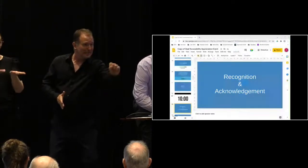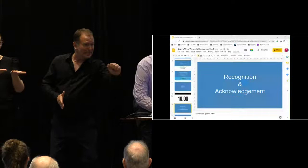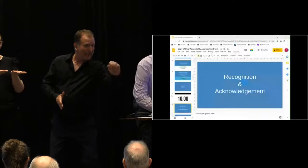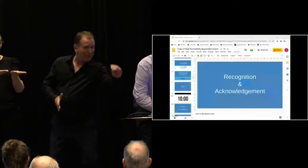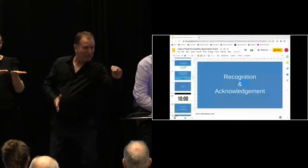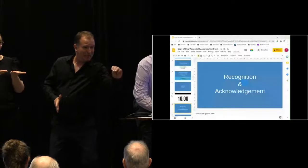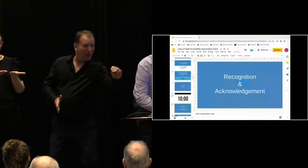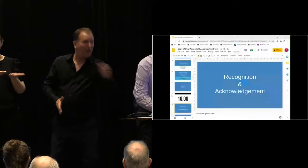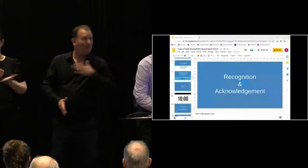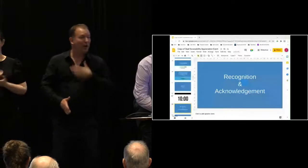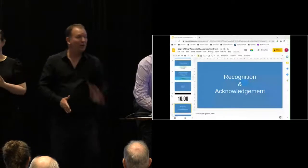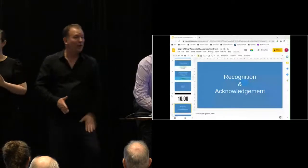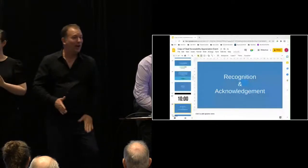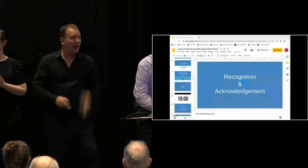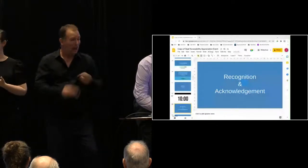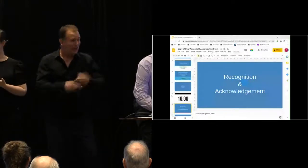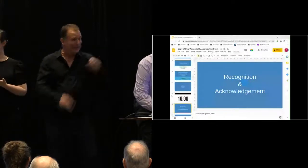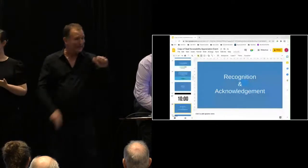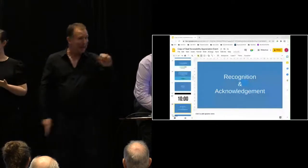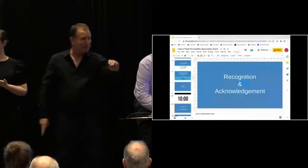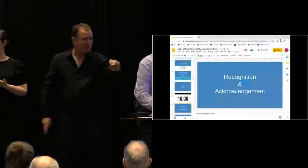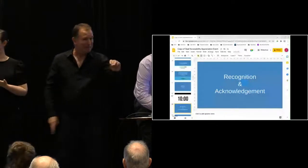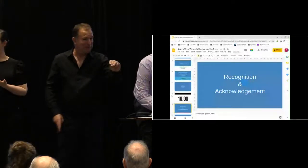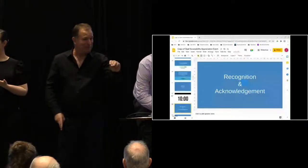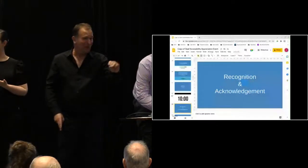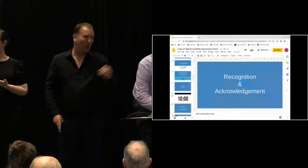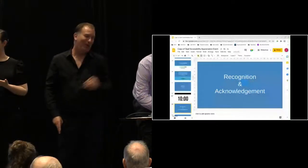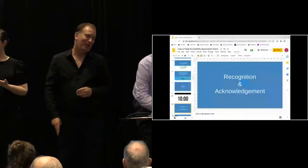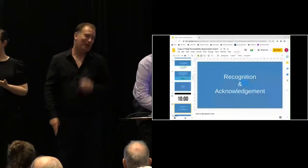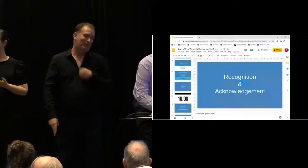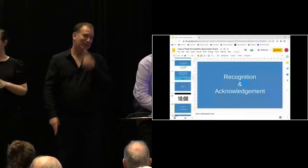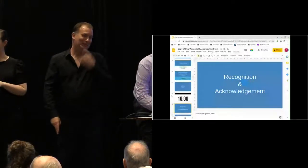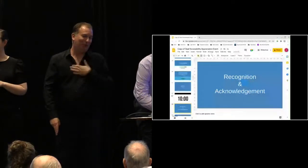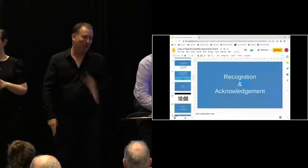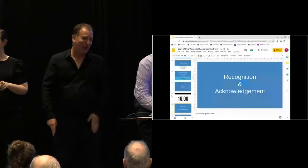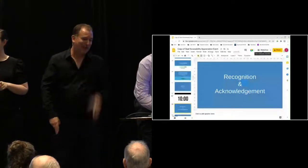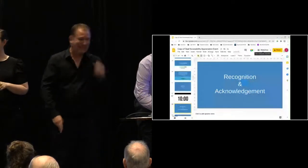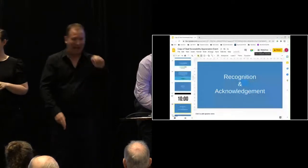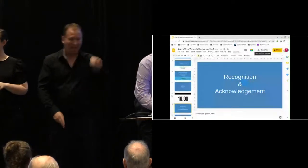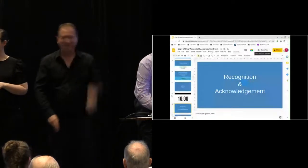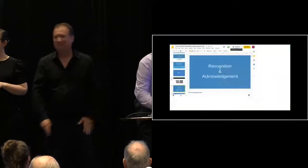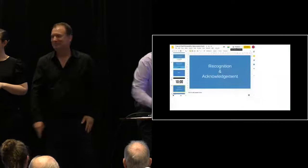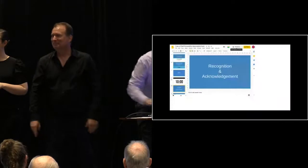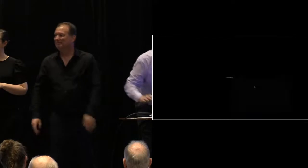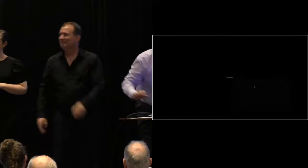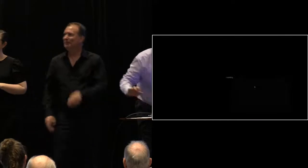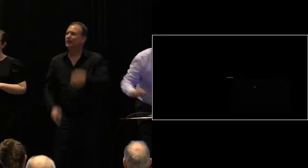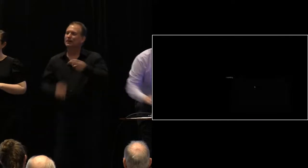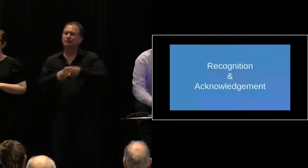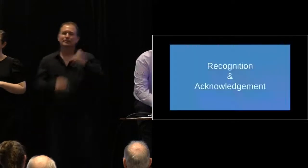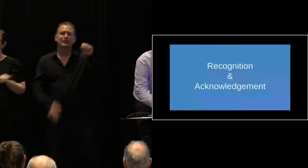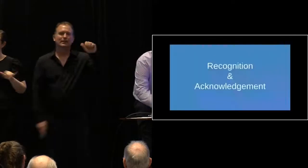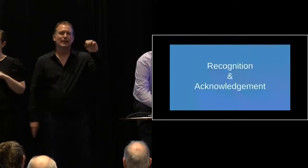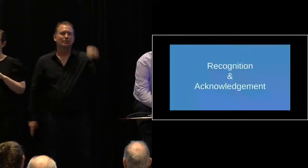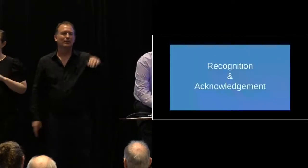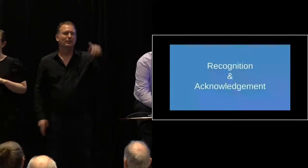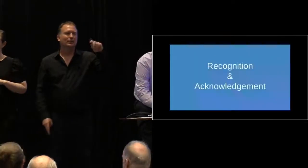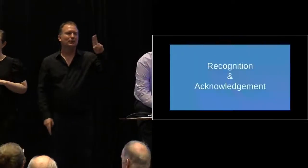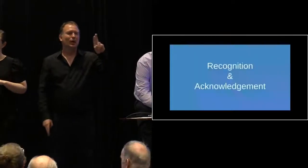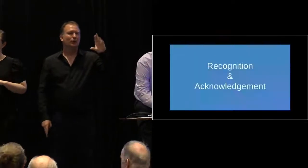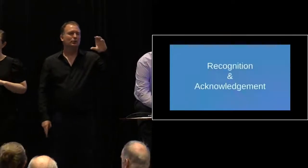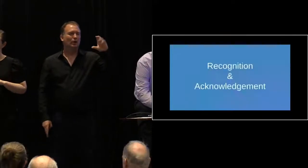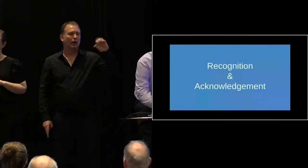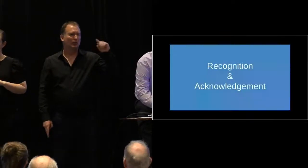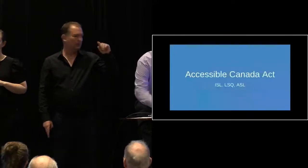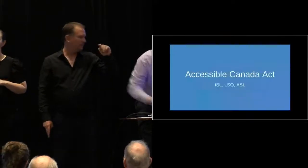Sam, you are on the hot seat. My dog's name is actually Sam as well. I miss Sam. He's a good dog.